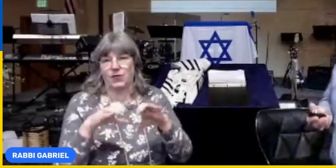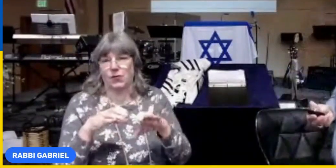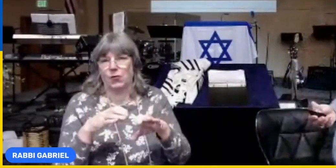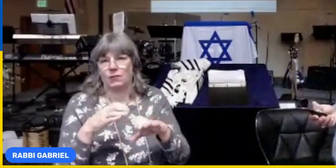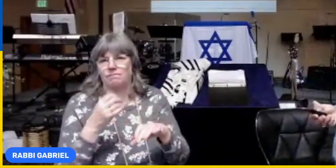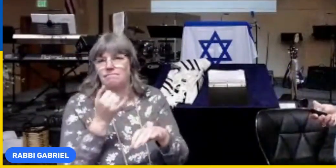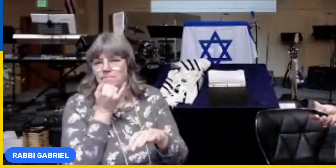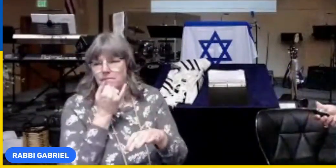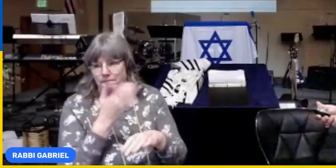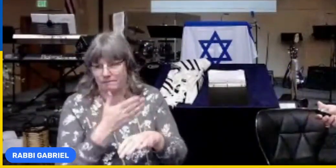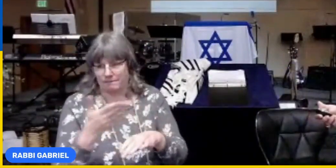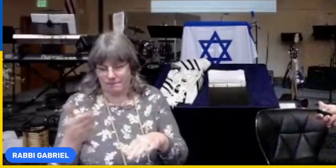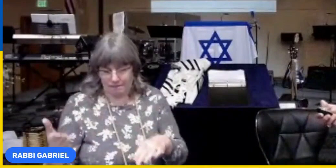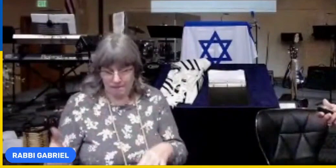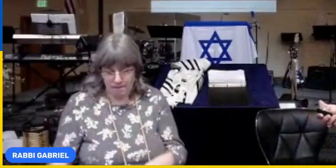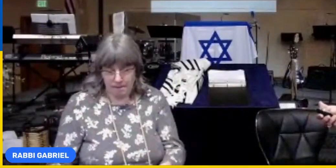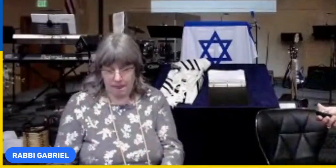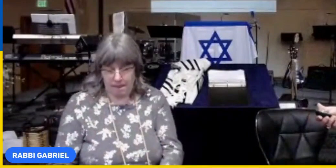Is that a verse?